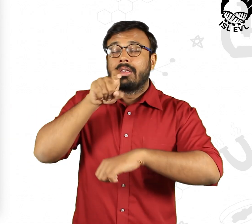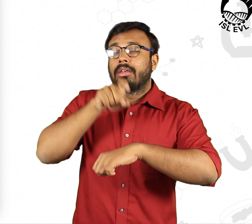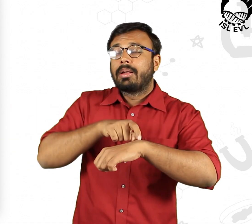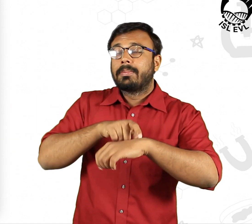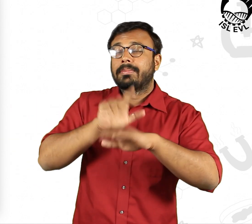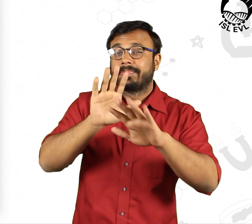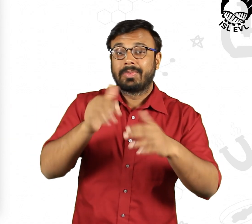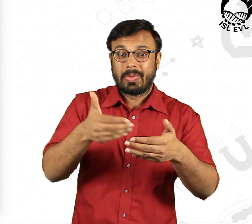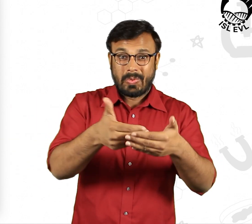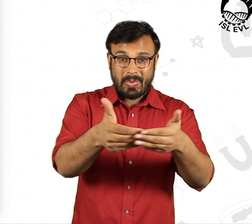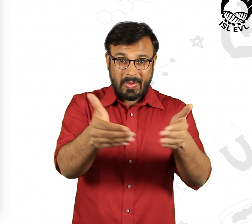Over time,